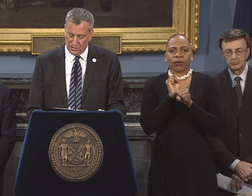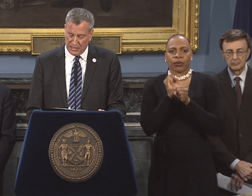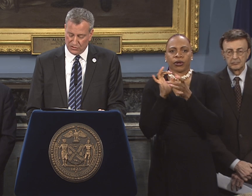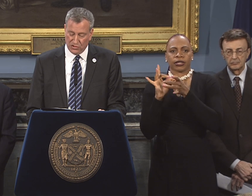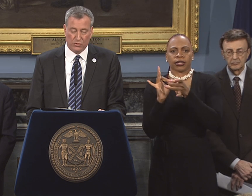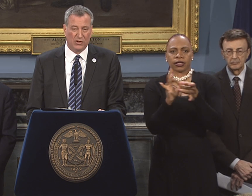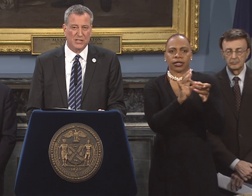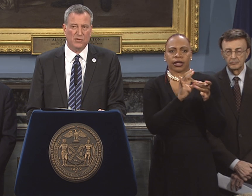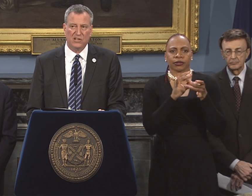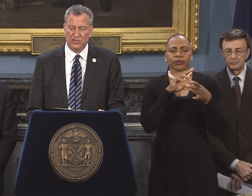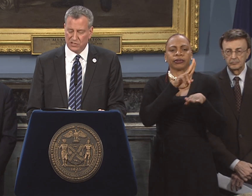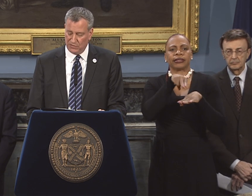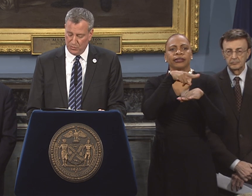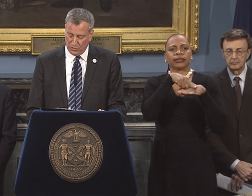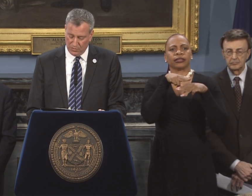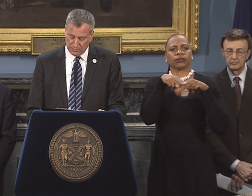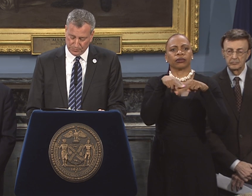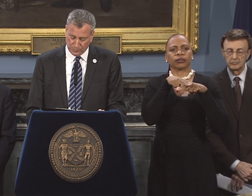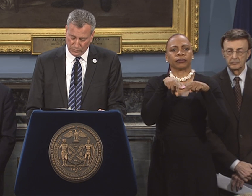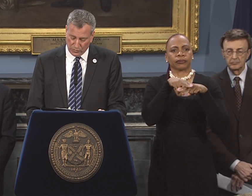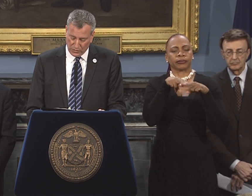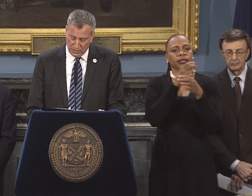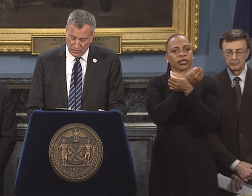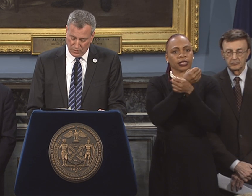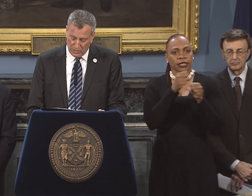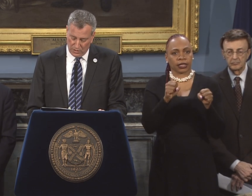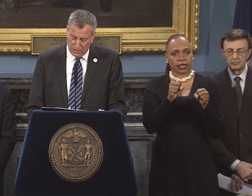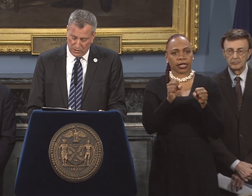the National Transportation Safety Board.